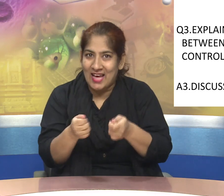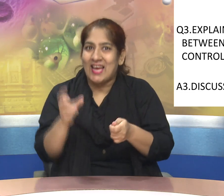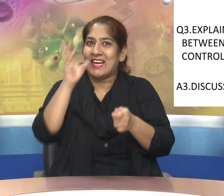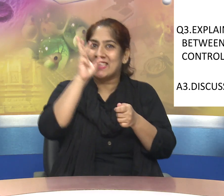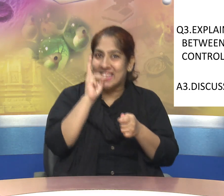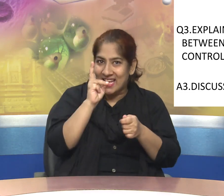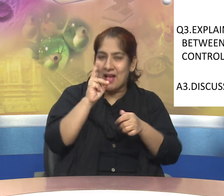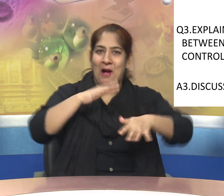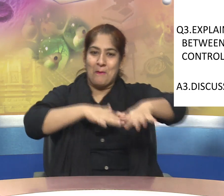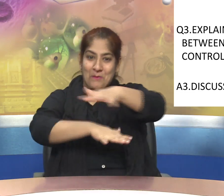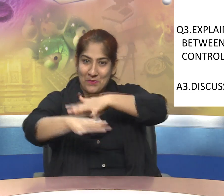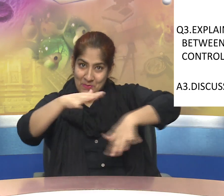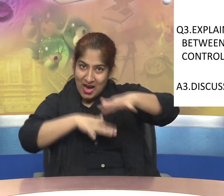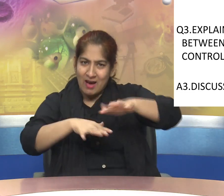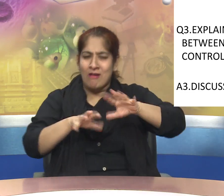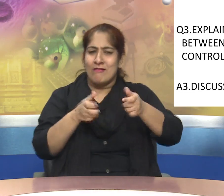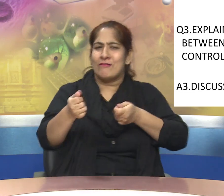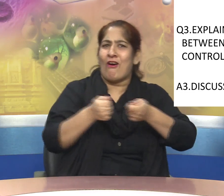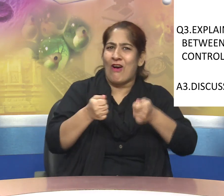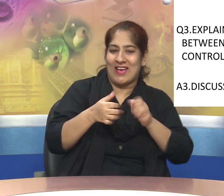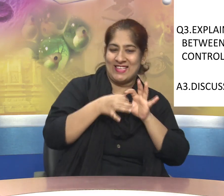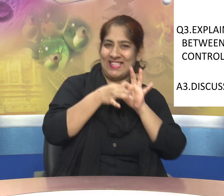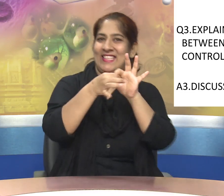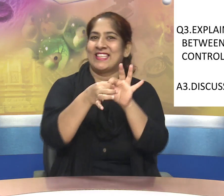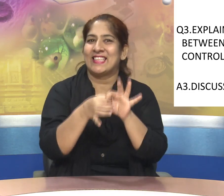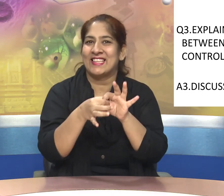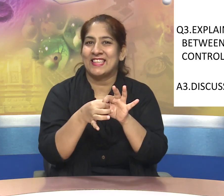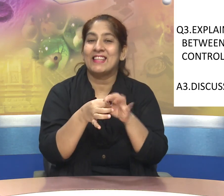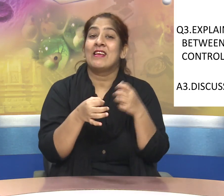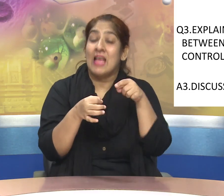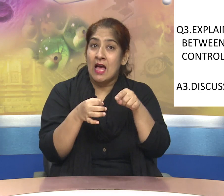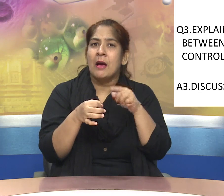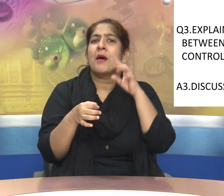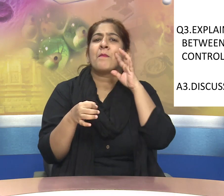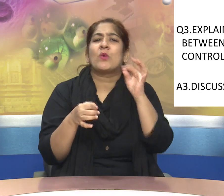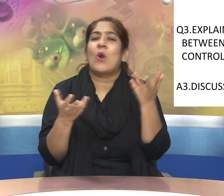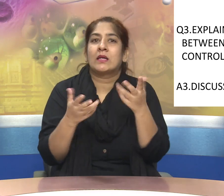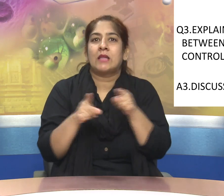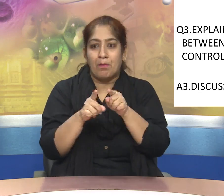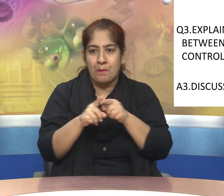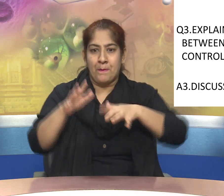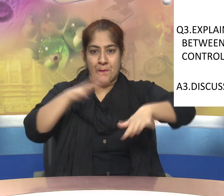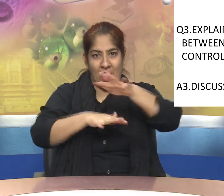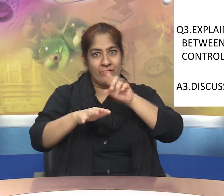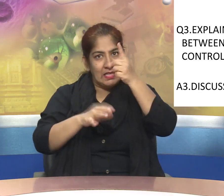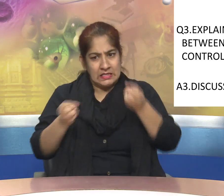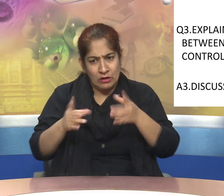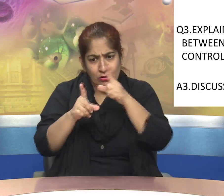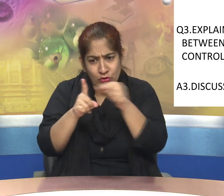control, like all these points we had discussed. So you have to tell the